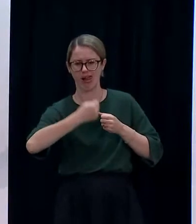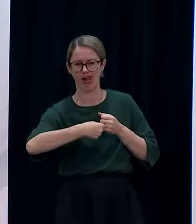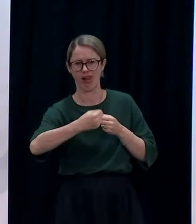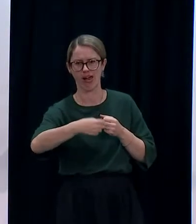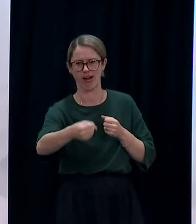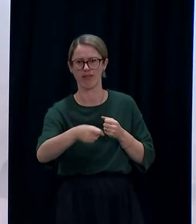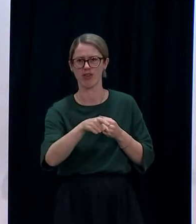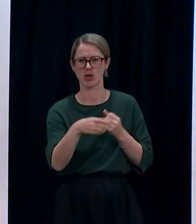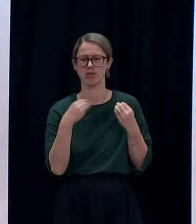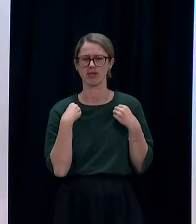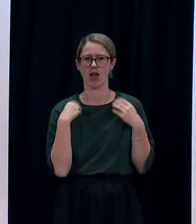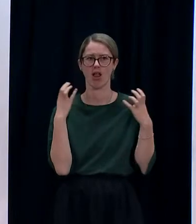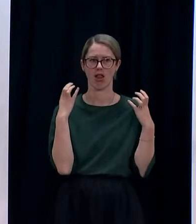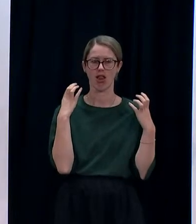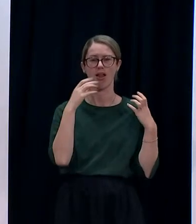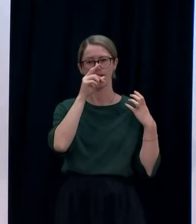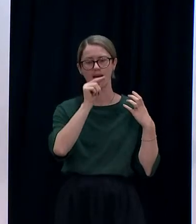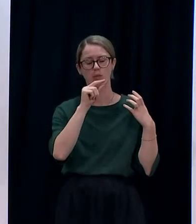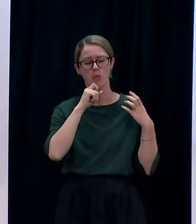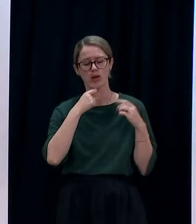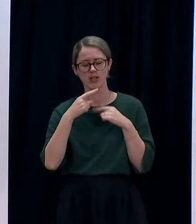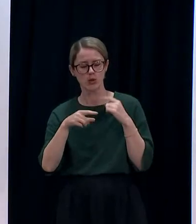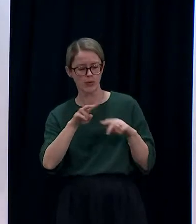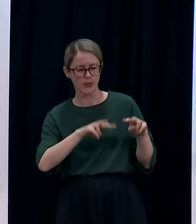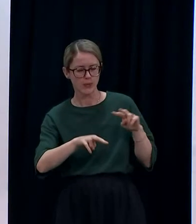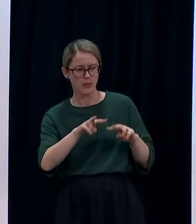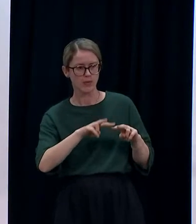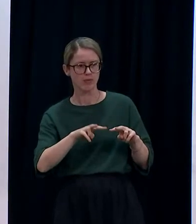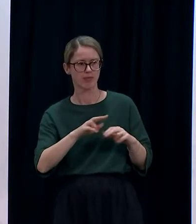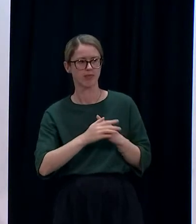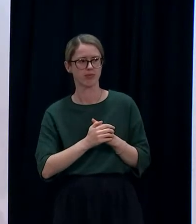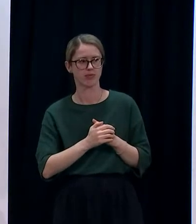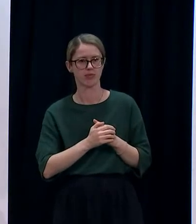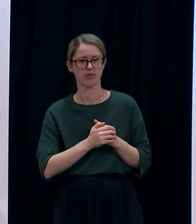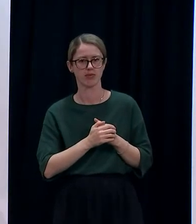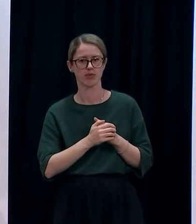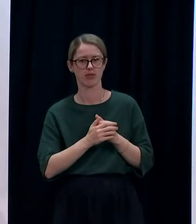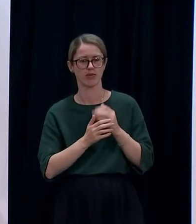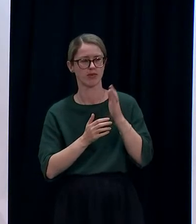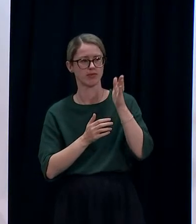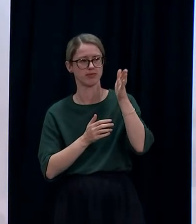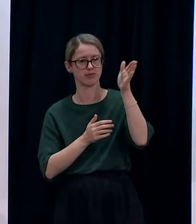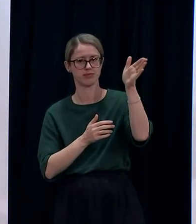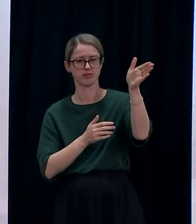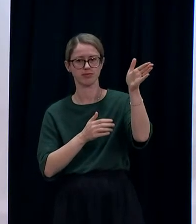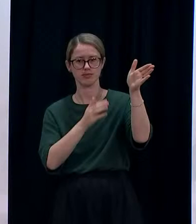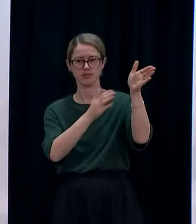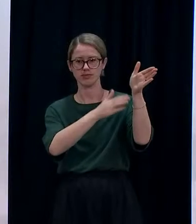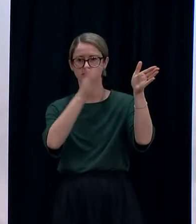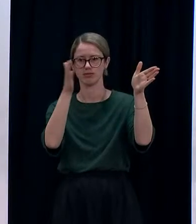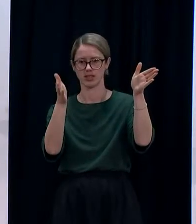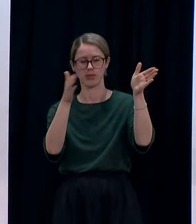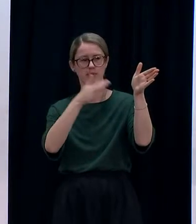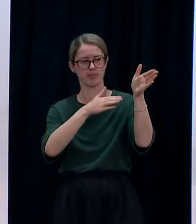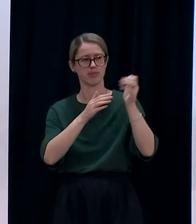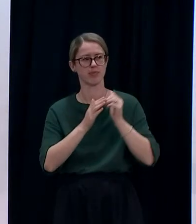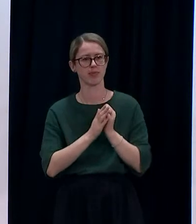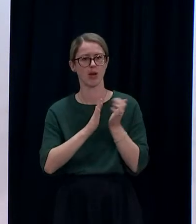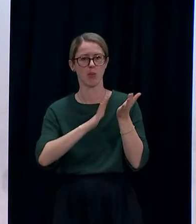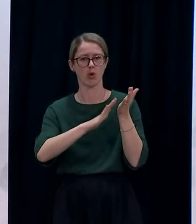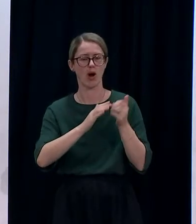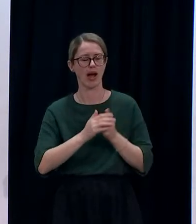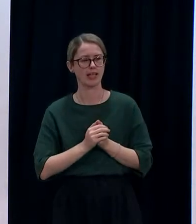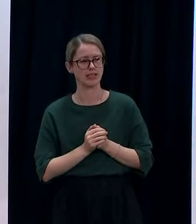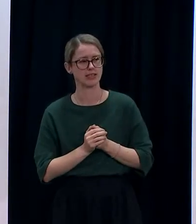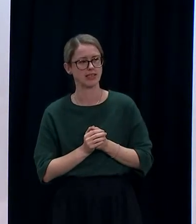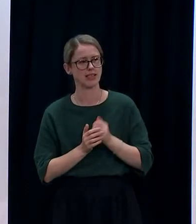that it puts on businesses. And so we will continue to look at our options. I'll take a look away, and we're just coming. I'll take a look away, and then I'll come back. Do you